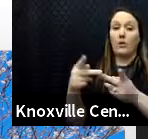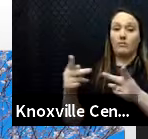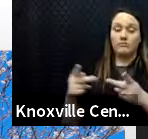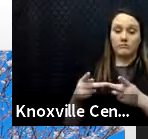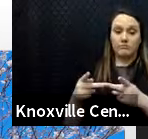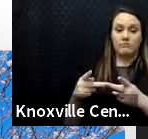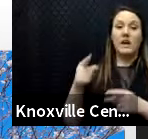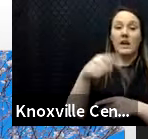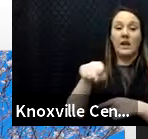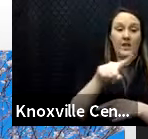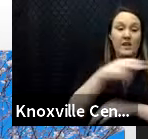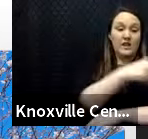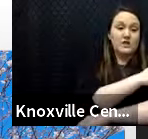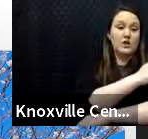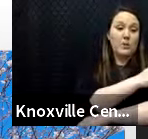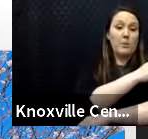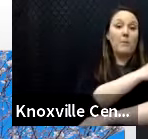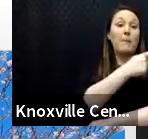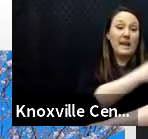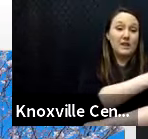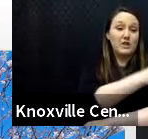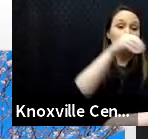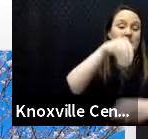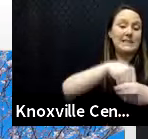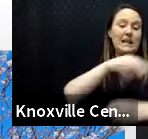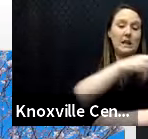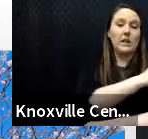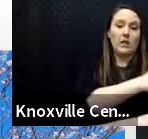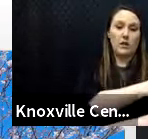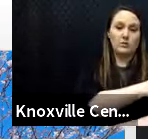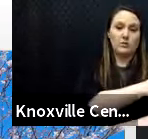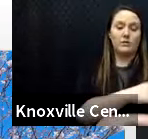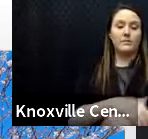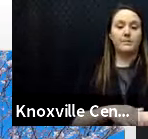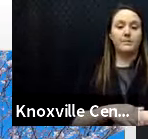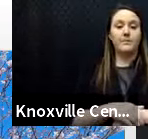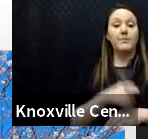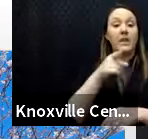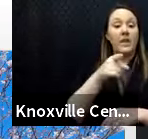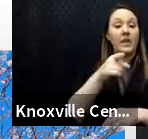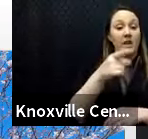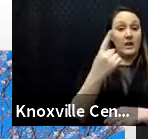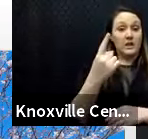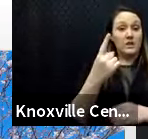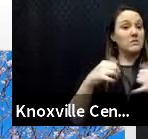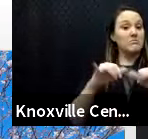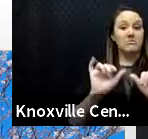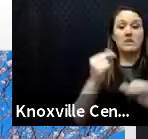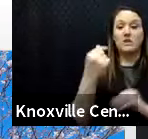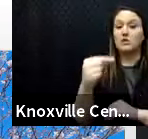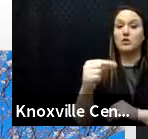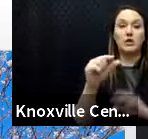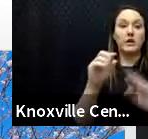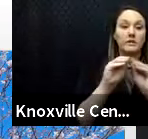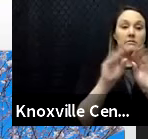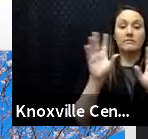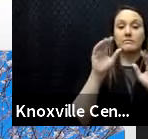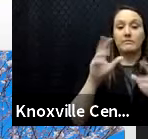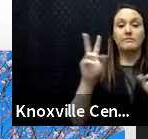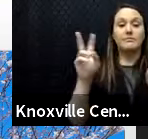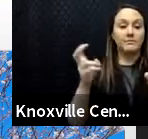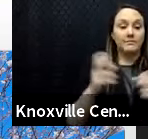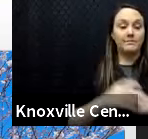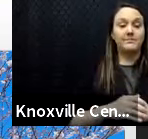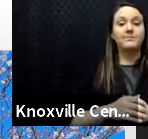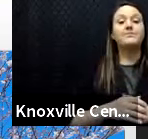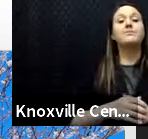are patients that are in the hospitals in our region. For this benchmark, the traffic light remains green. In full transparency,